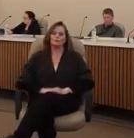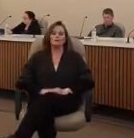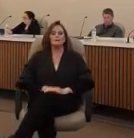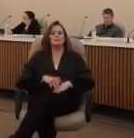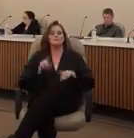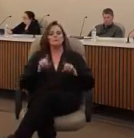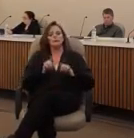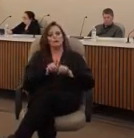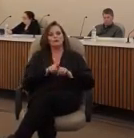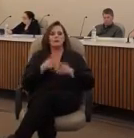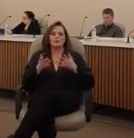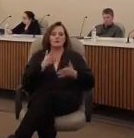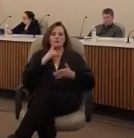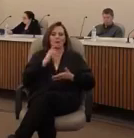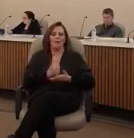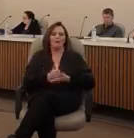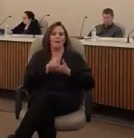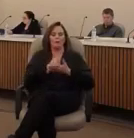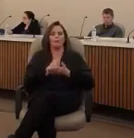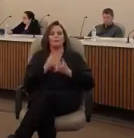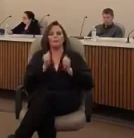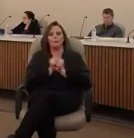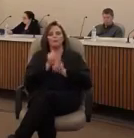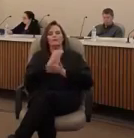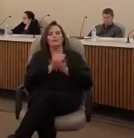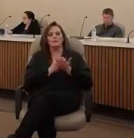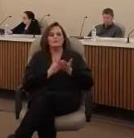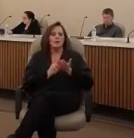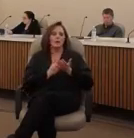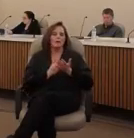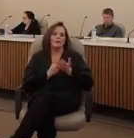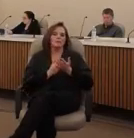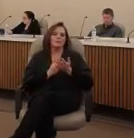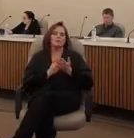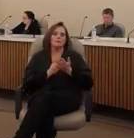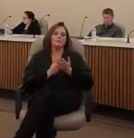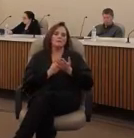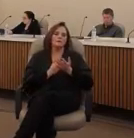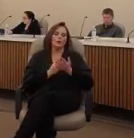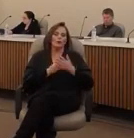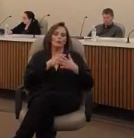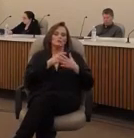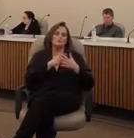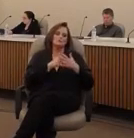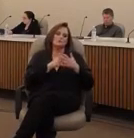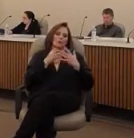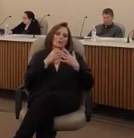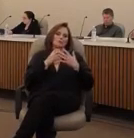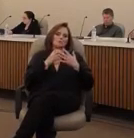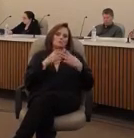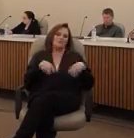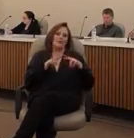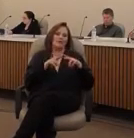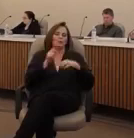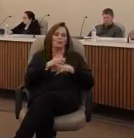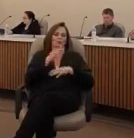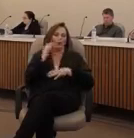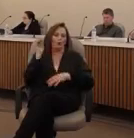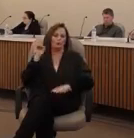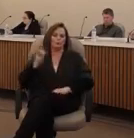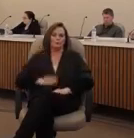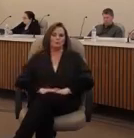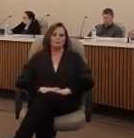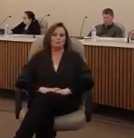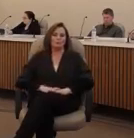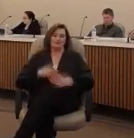the things, some of the values around there with that looking as bad as it's been looking. If